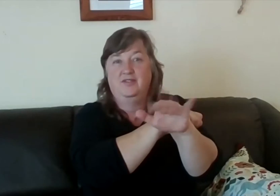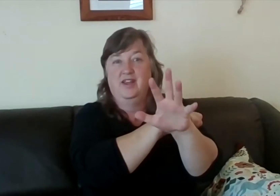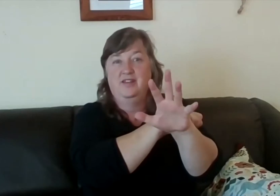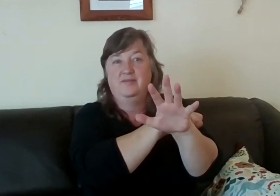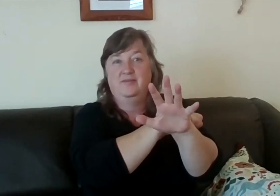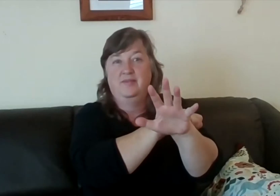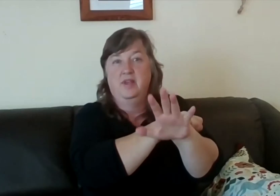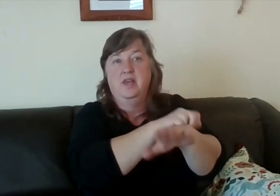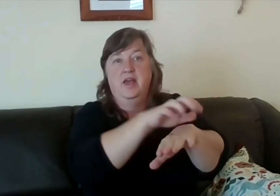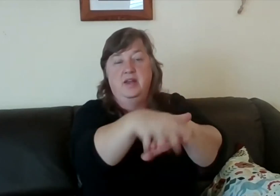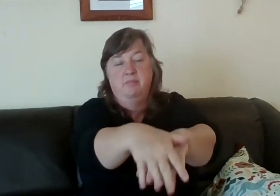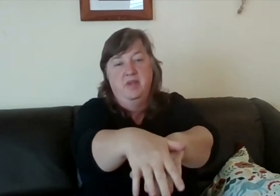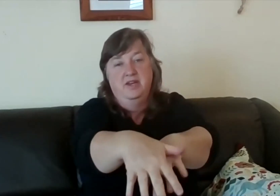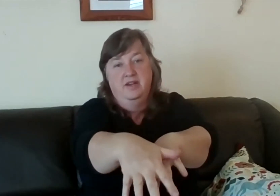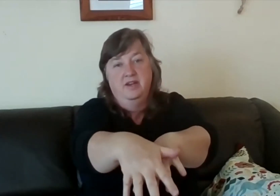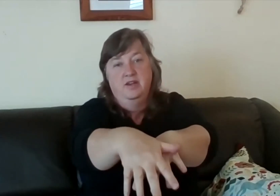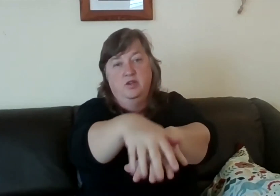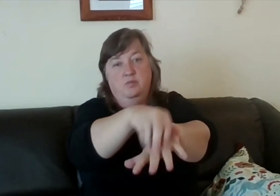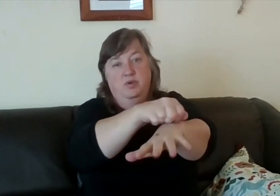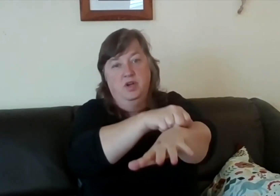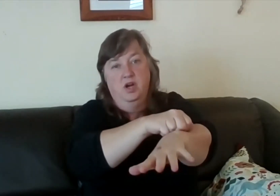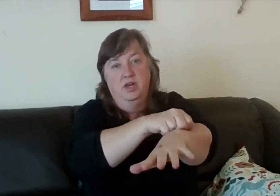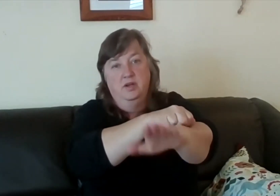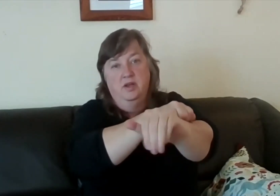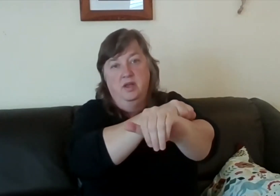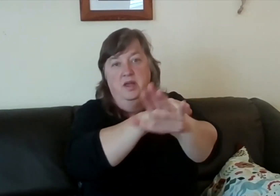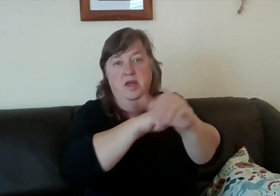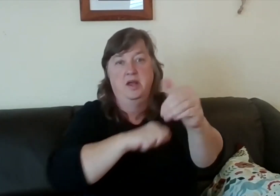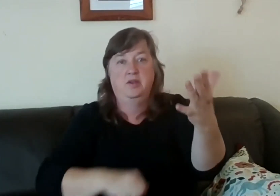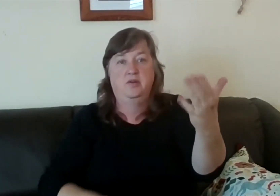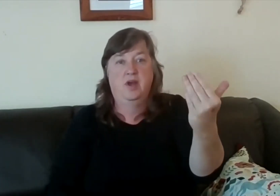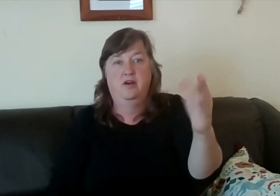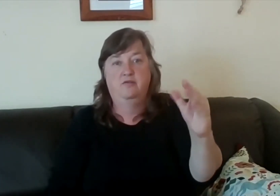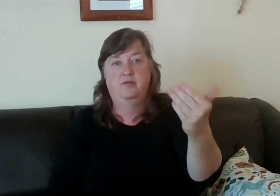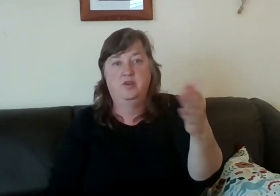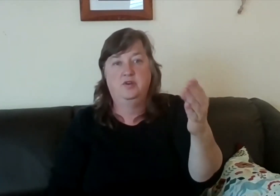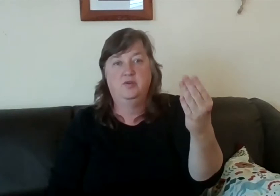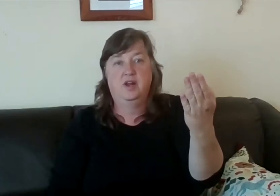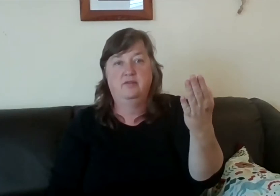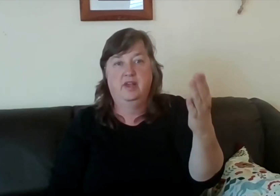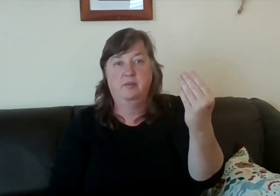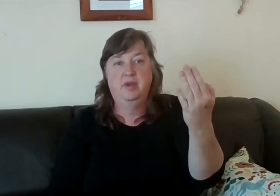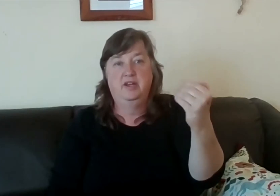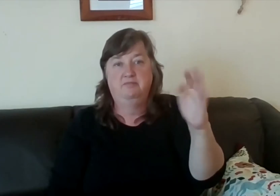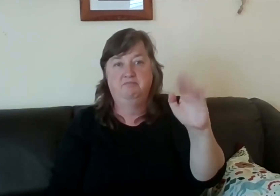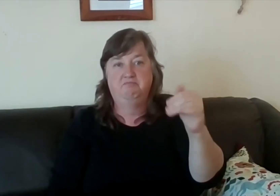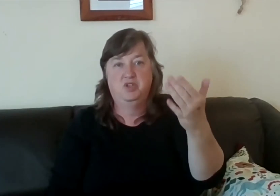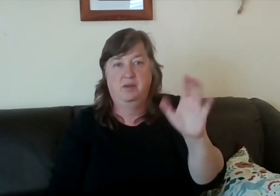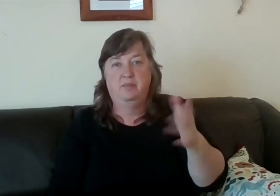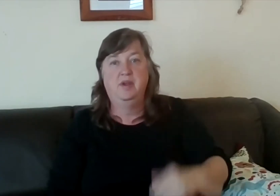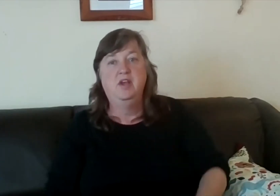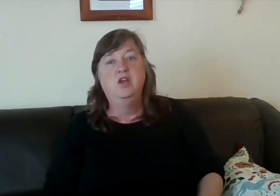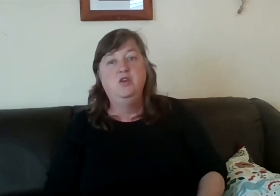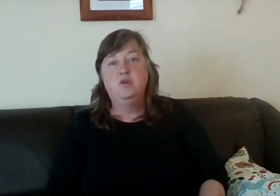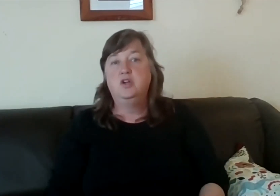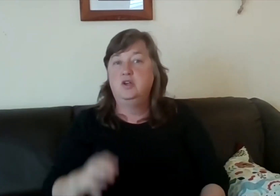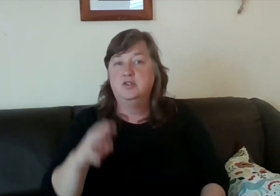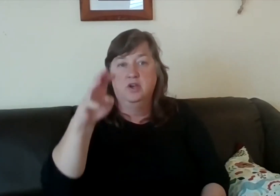right? And a mitten you'd put on and you'd do kind of like a mitten shape. You can